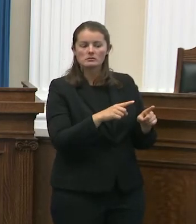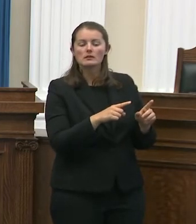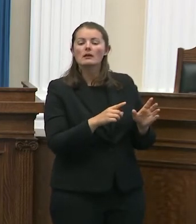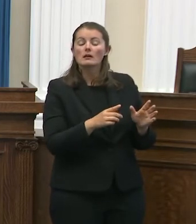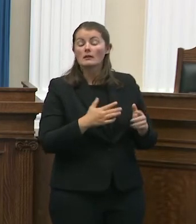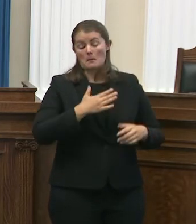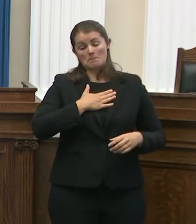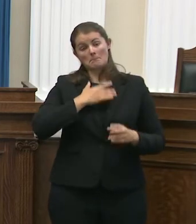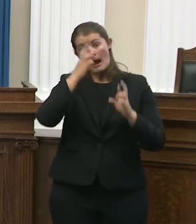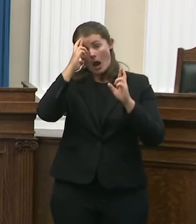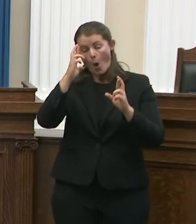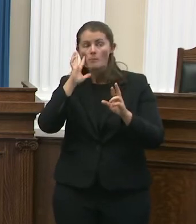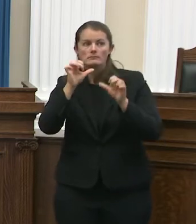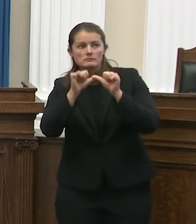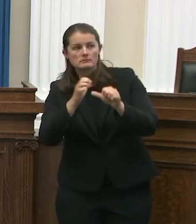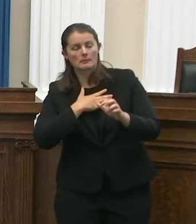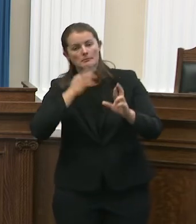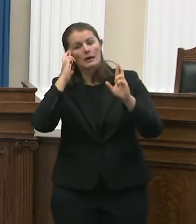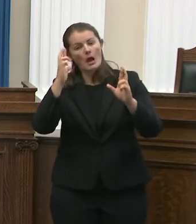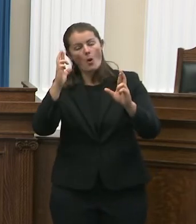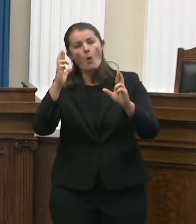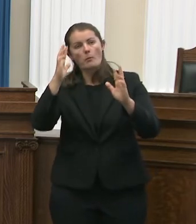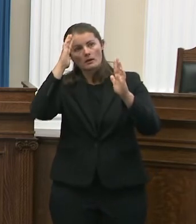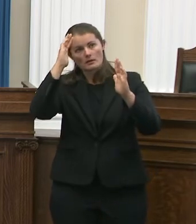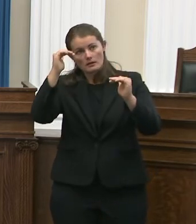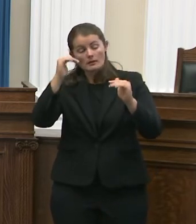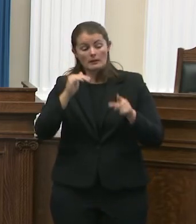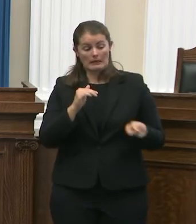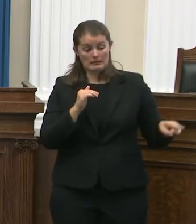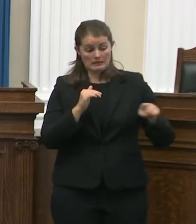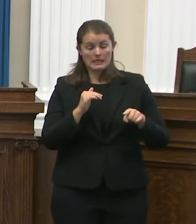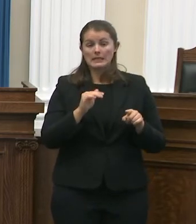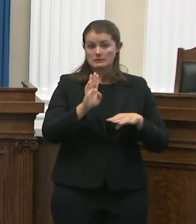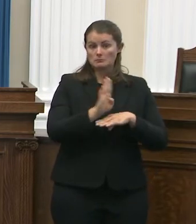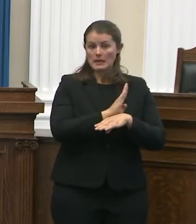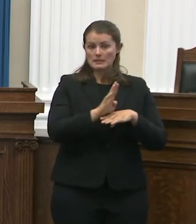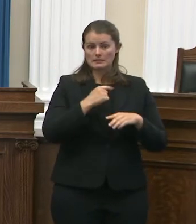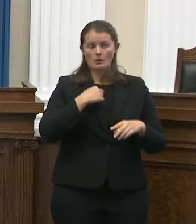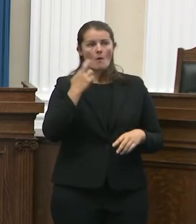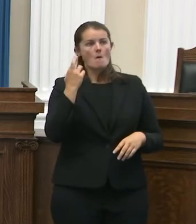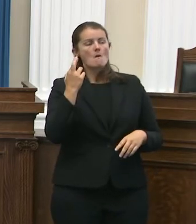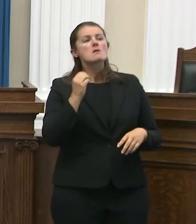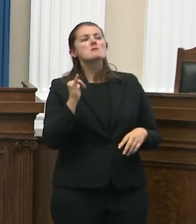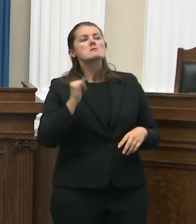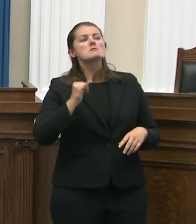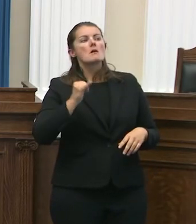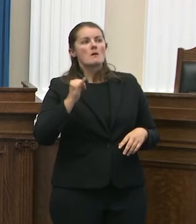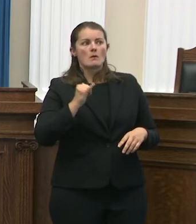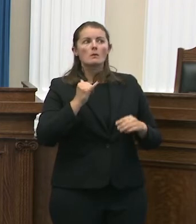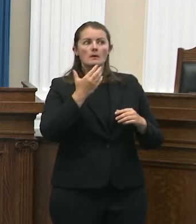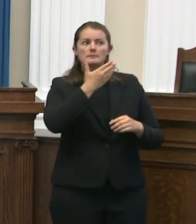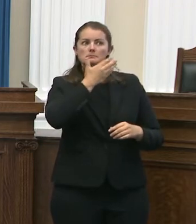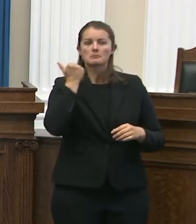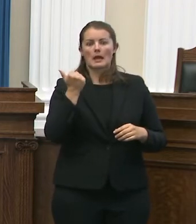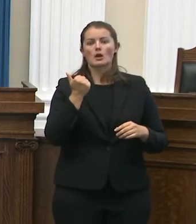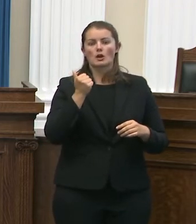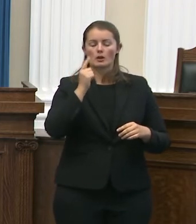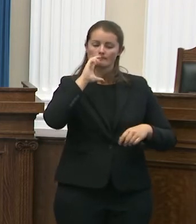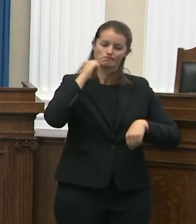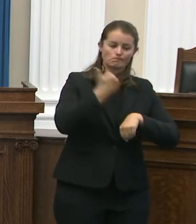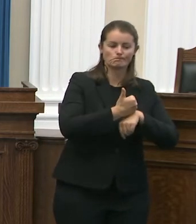was my hope and continues to be my hope that these businesses will realize that it's in everybody's best interest to enforce